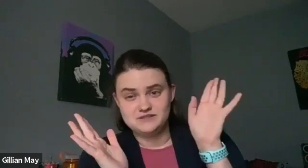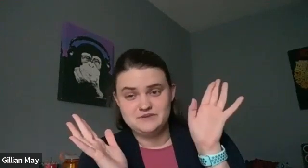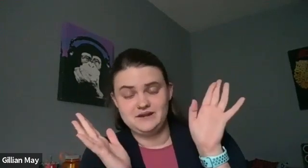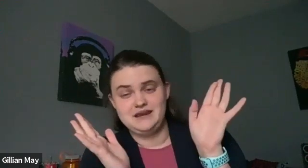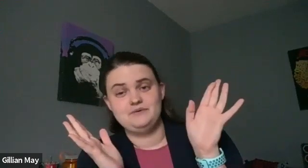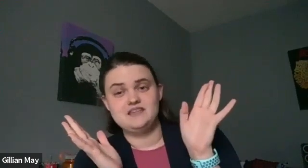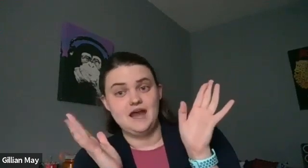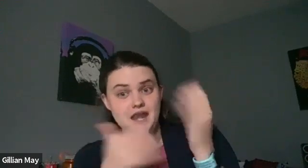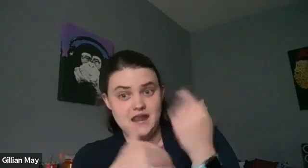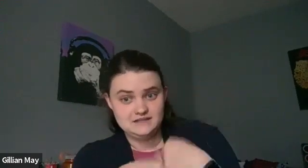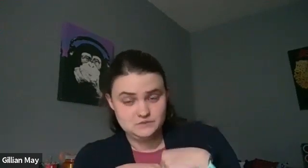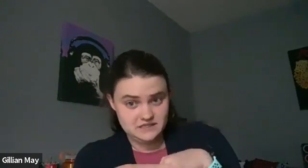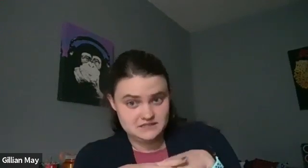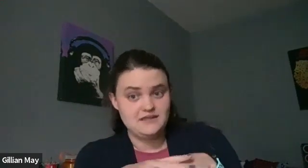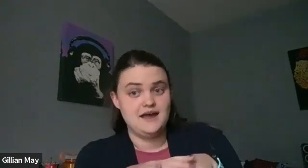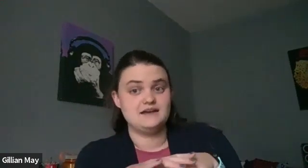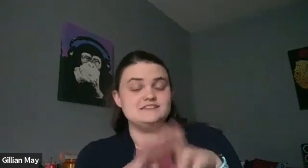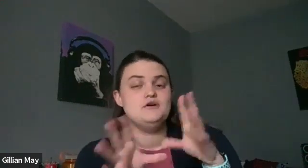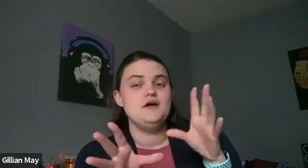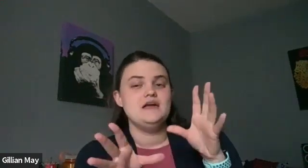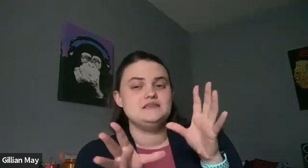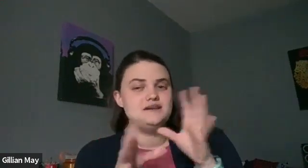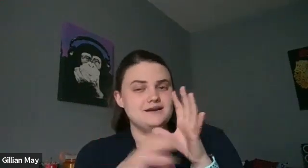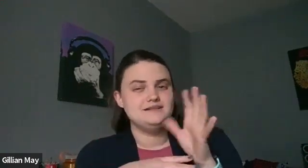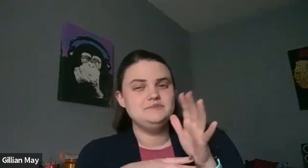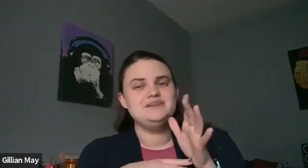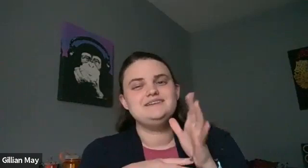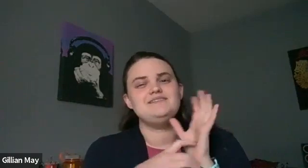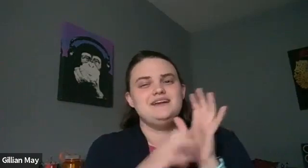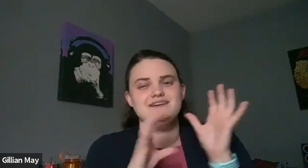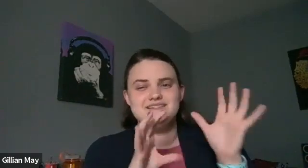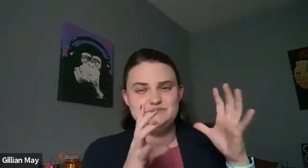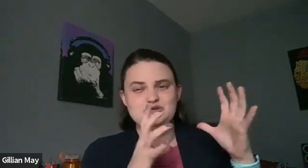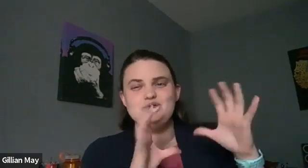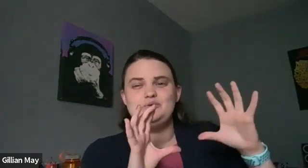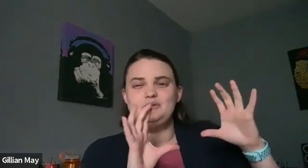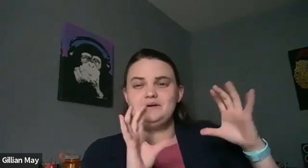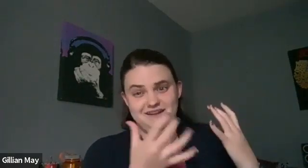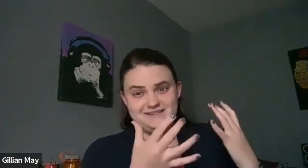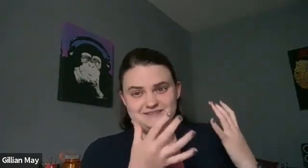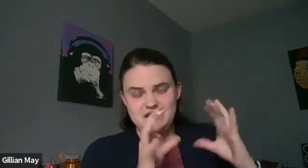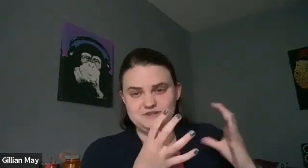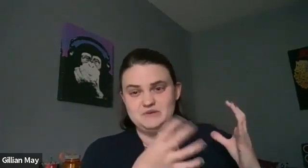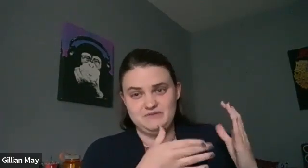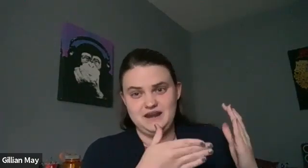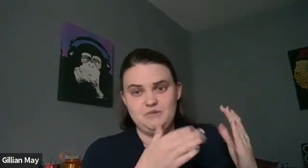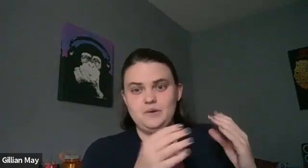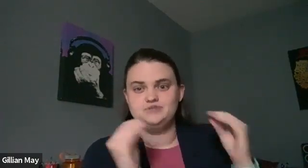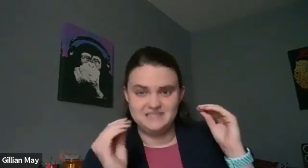announcement right now is that next week's class is not going to be like a typical class, how it's been right now, where I'm just teaching